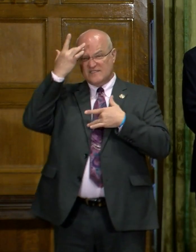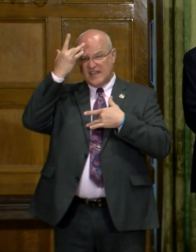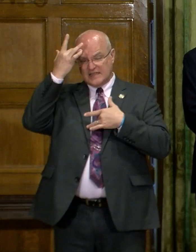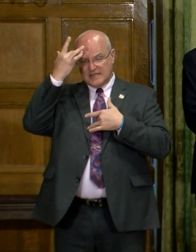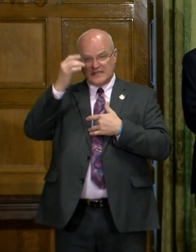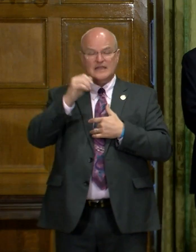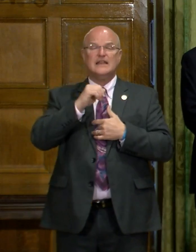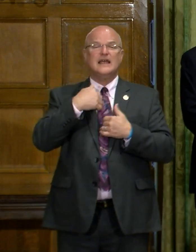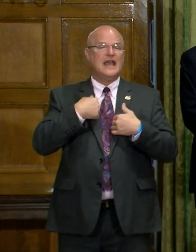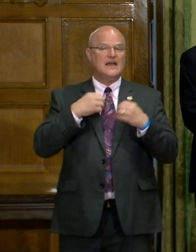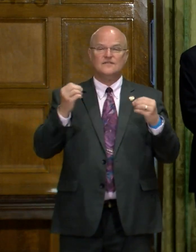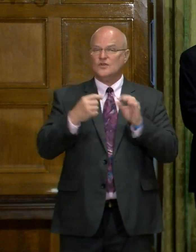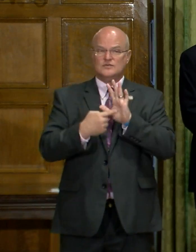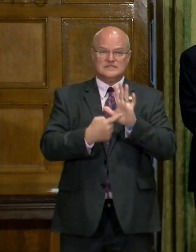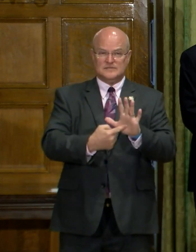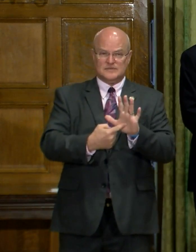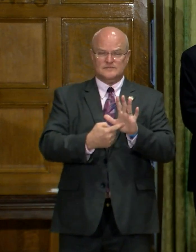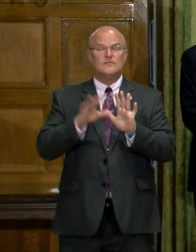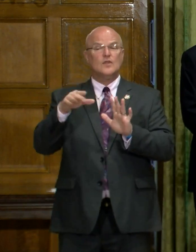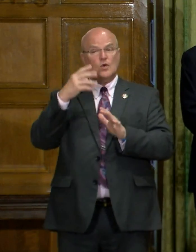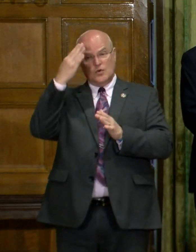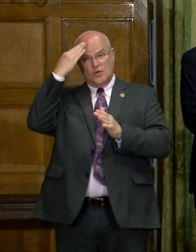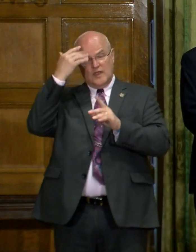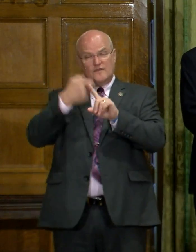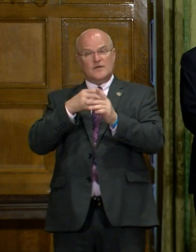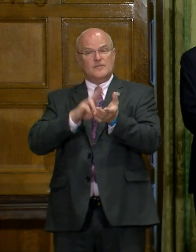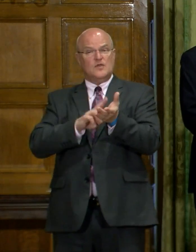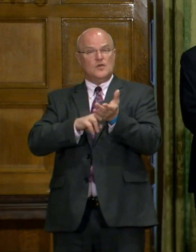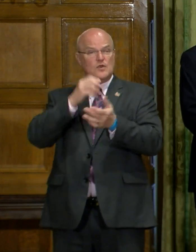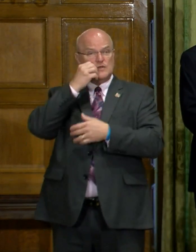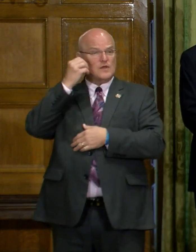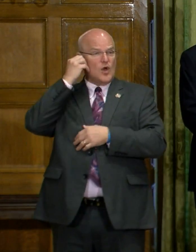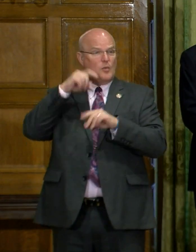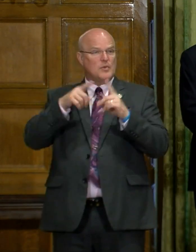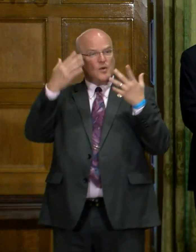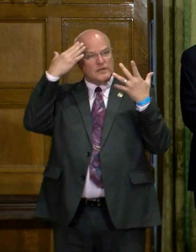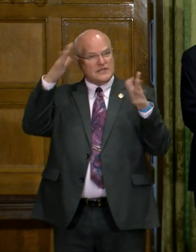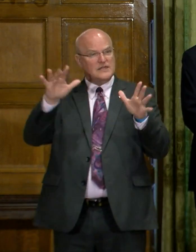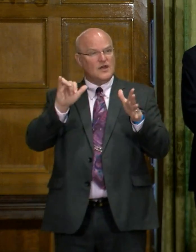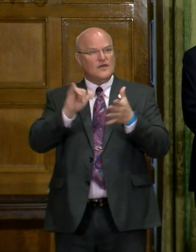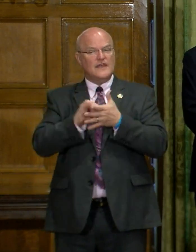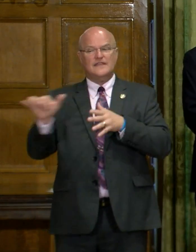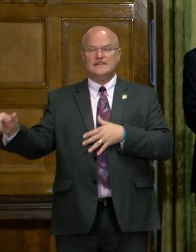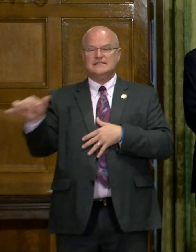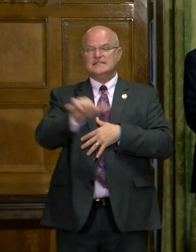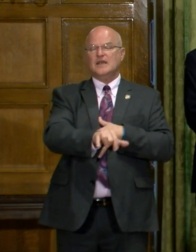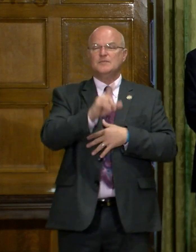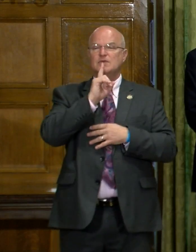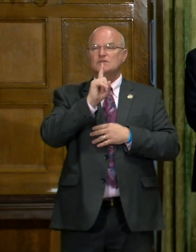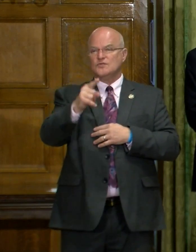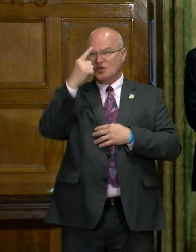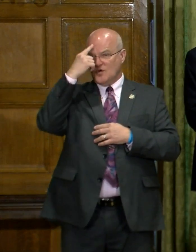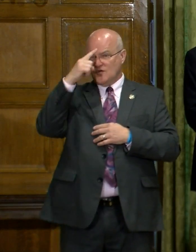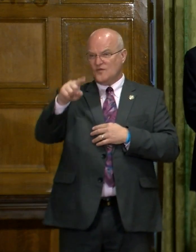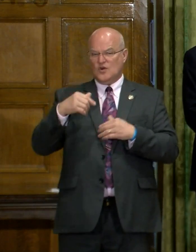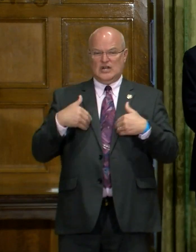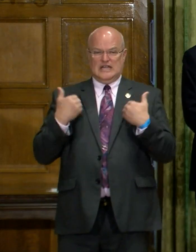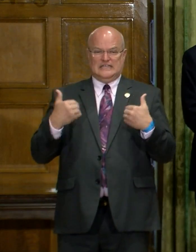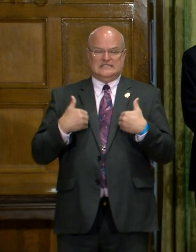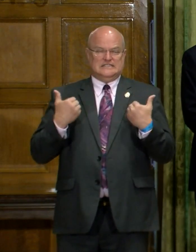asymptomatic. We knew that from our nursing home outbreaks, but we didn't know that the same would be true for